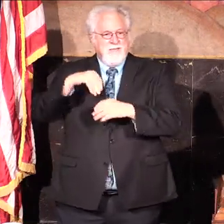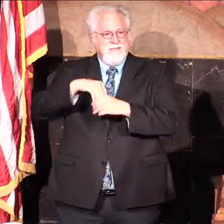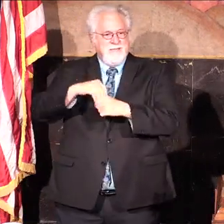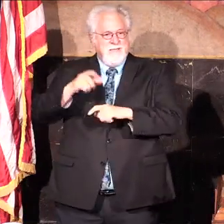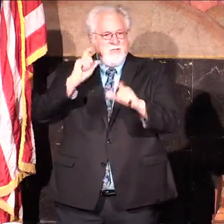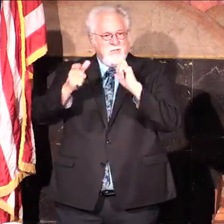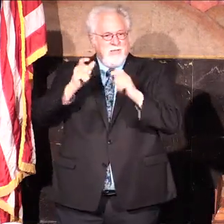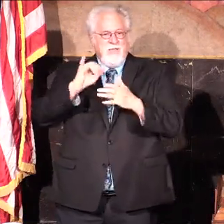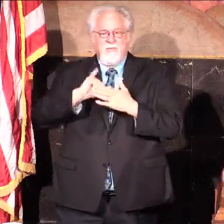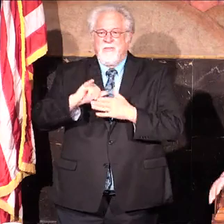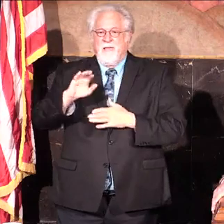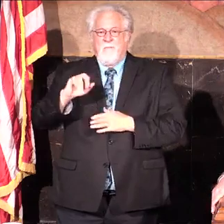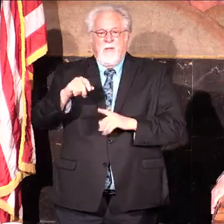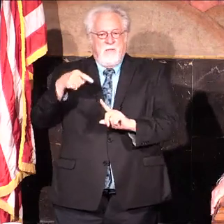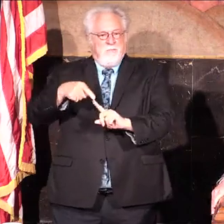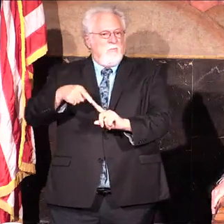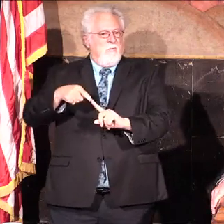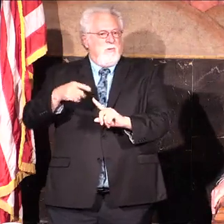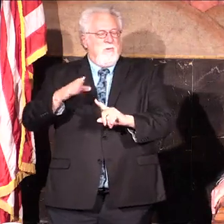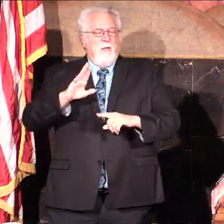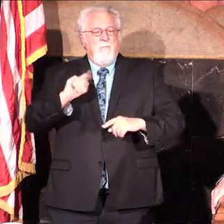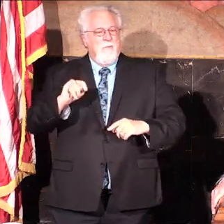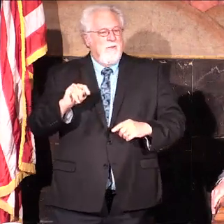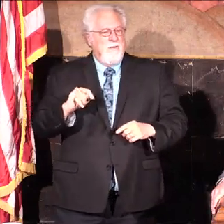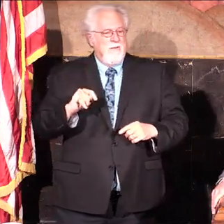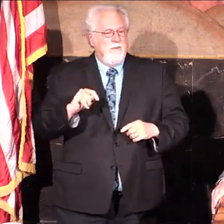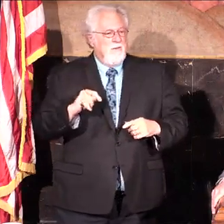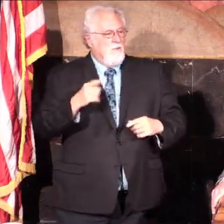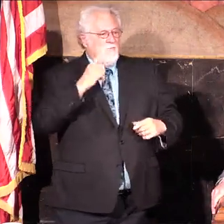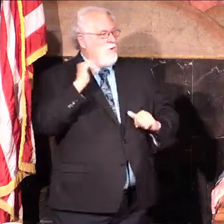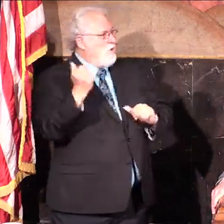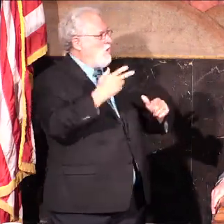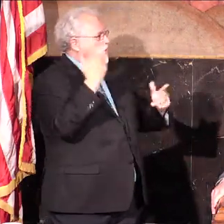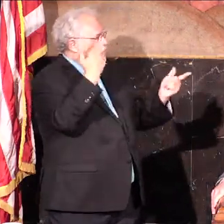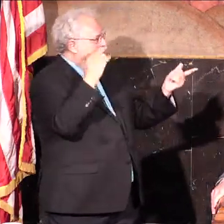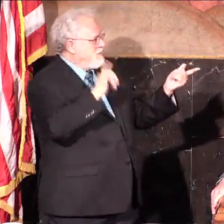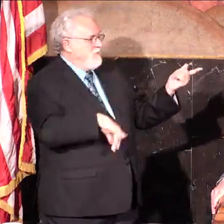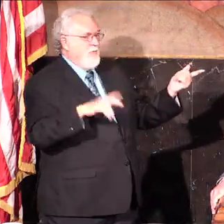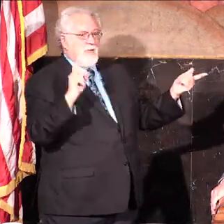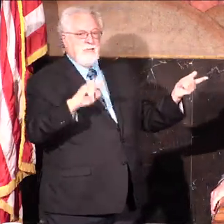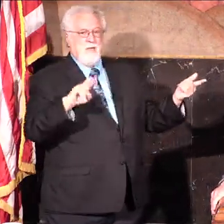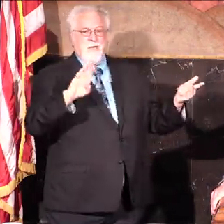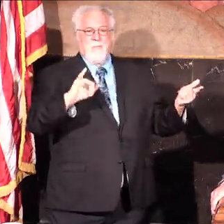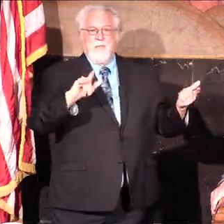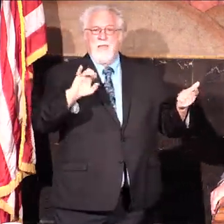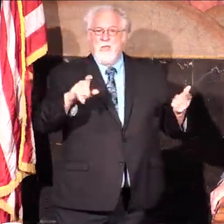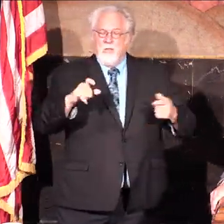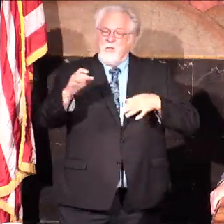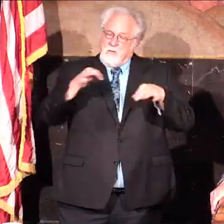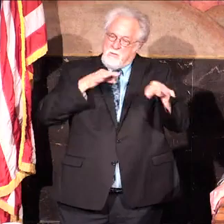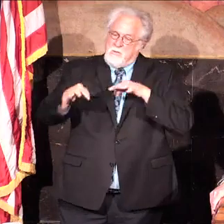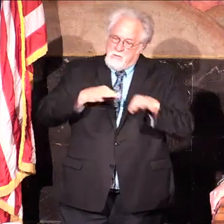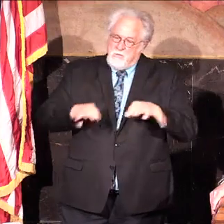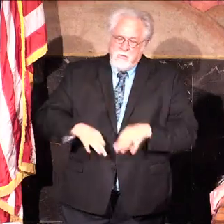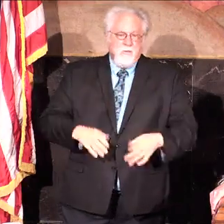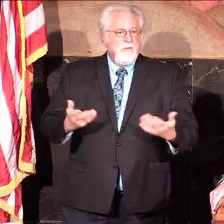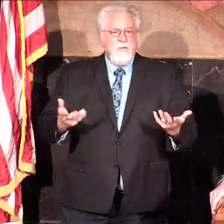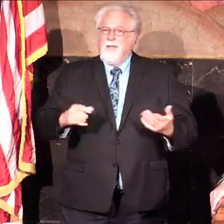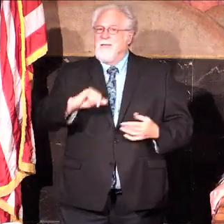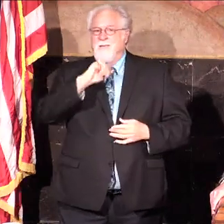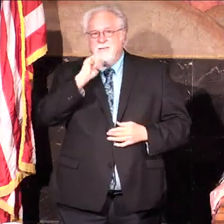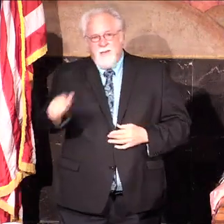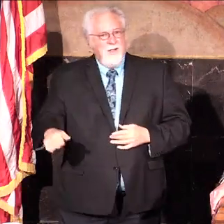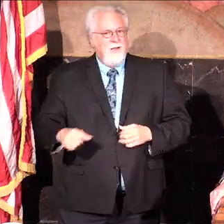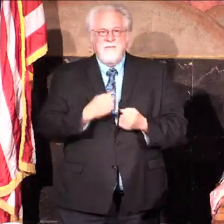that's what bars are about. But at the end of the day, for all the reasons that Dr. Bu went through, it is just not